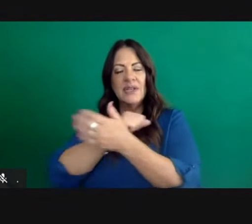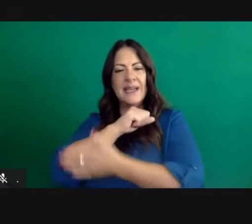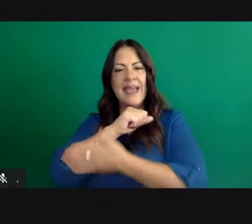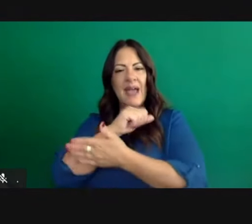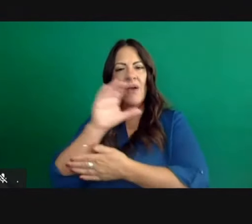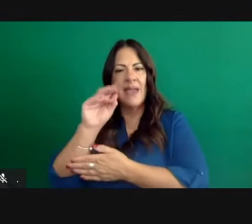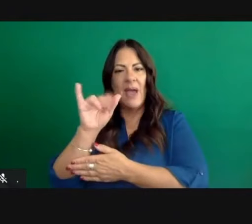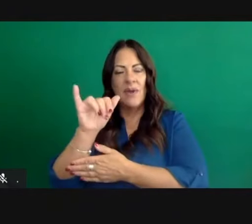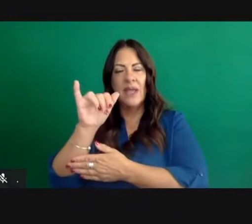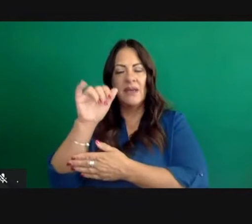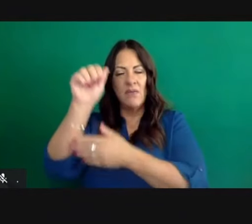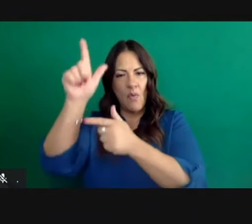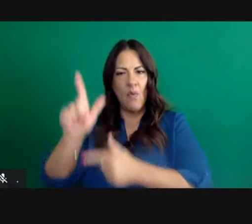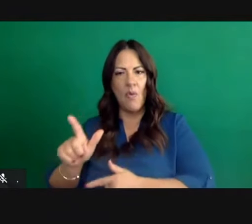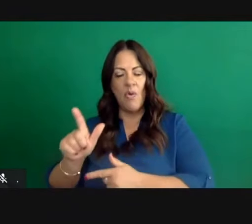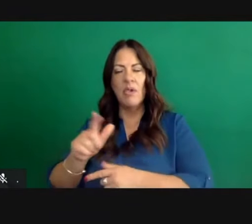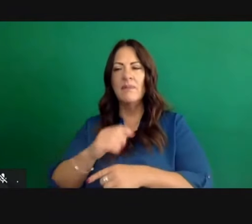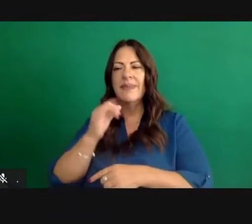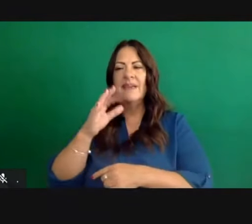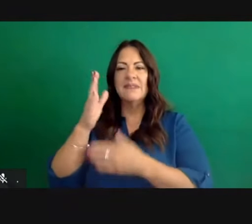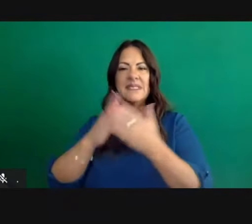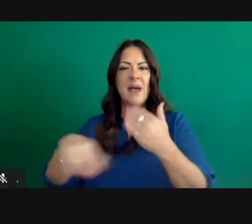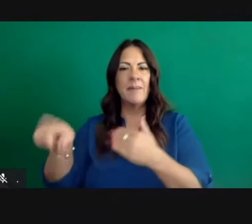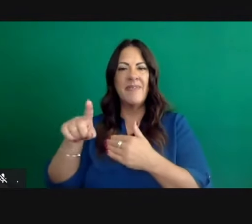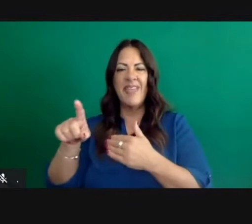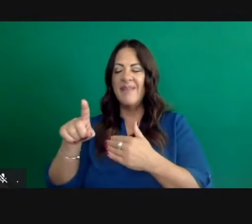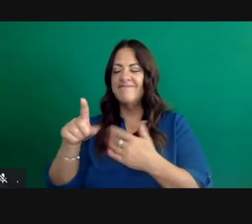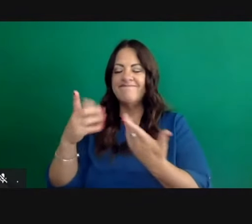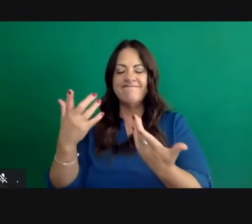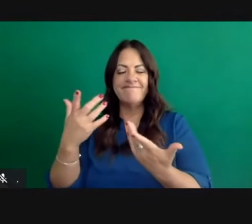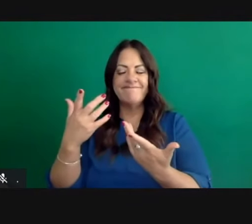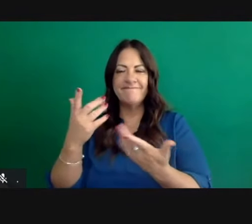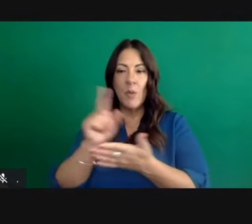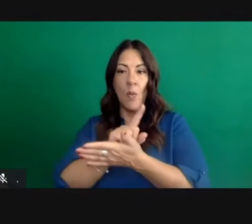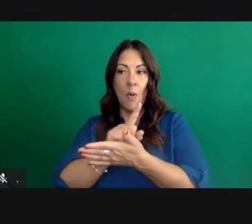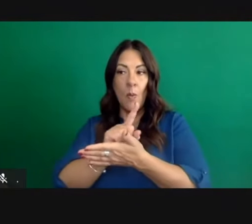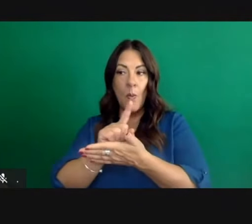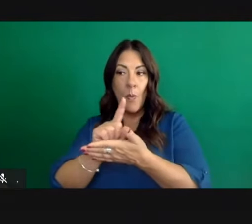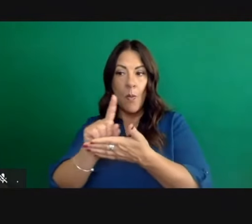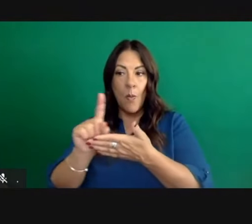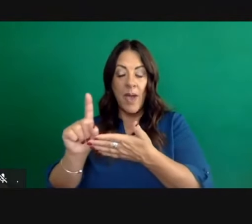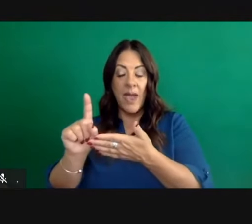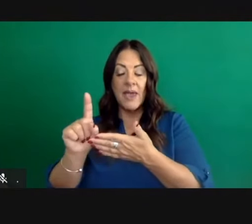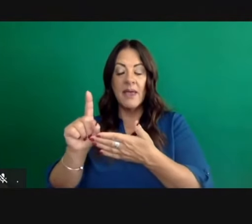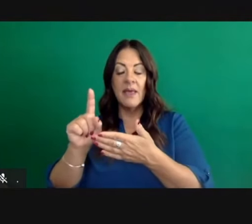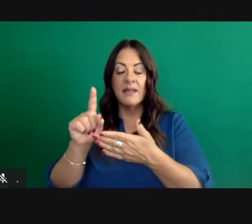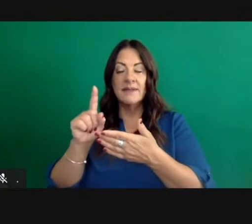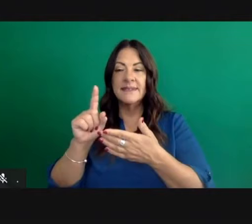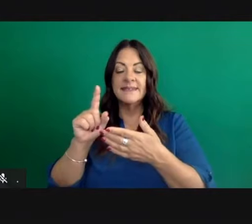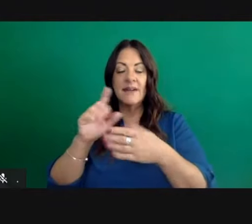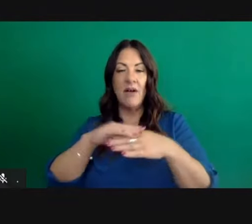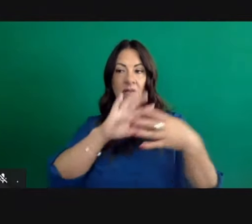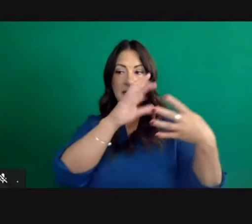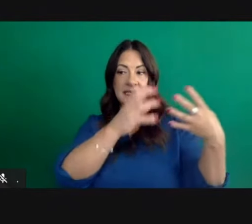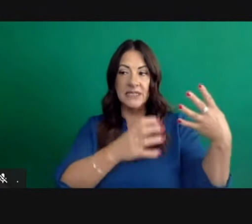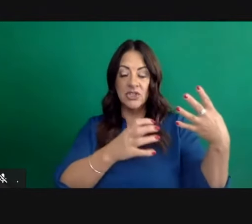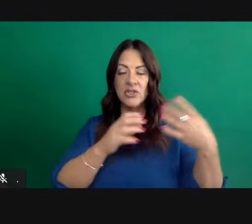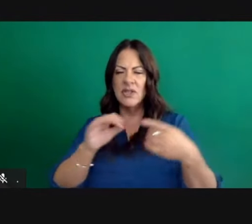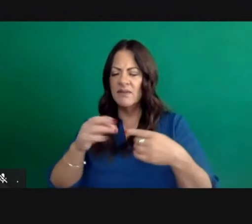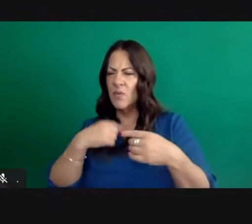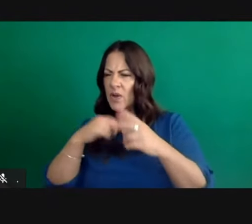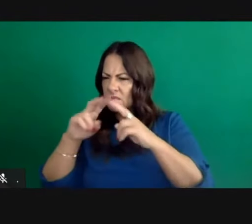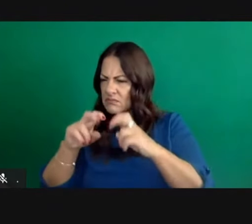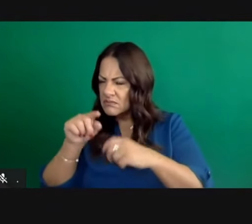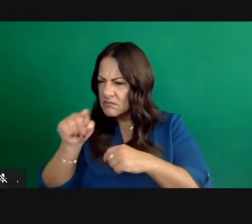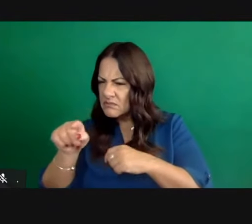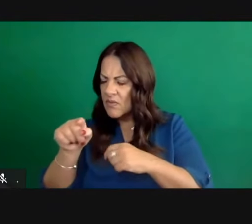have missed their current tiers thresholds for 1 week. It allows us to work closely with the county to